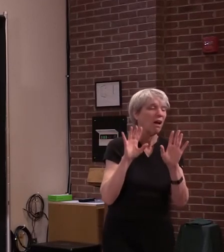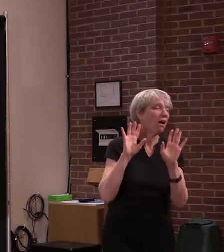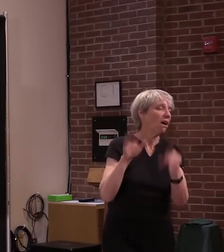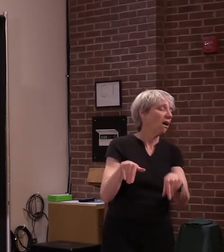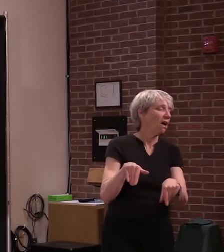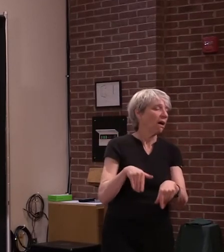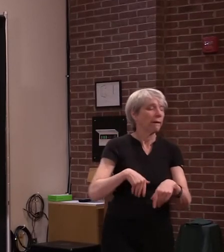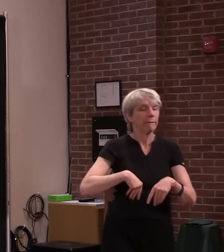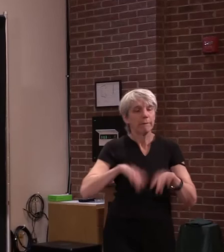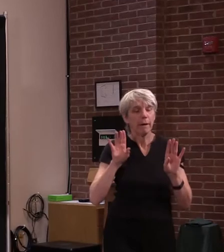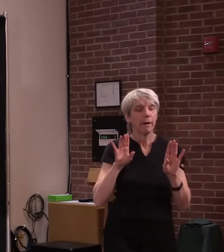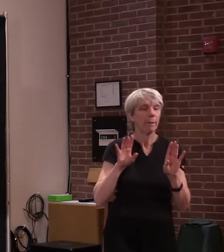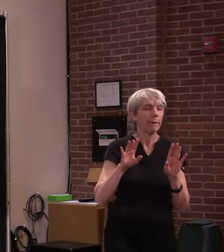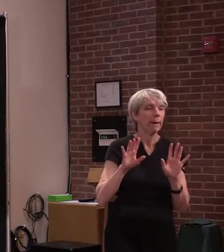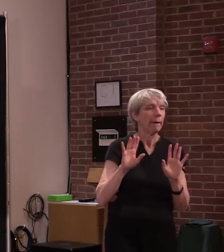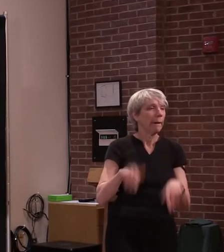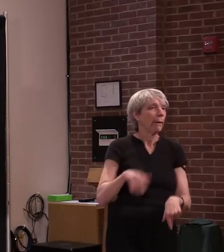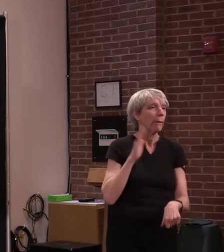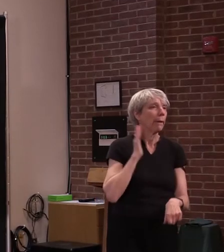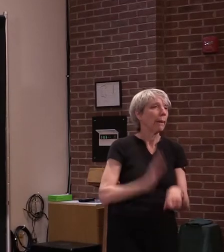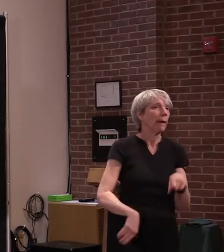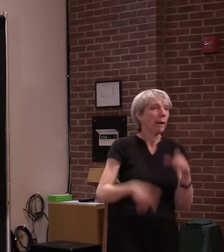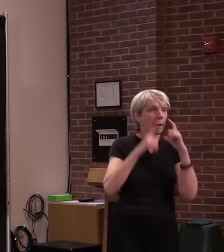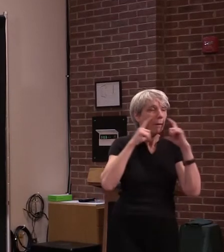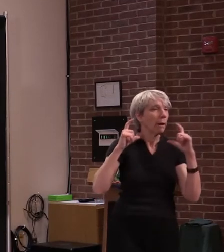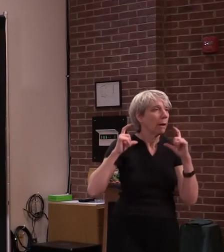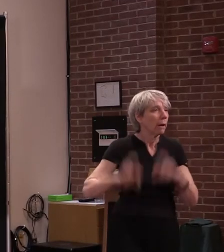because while we hope